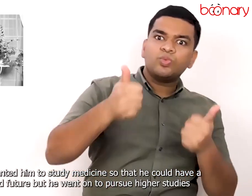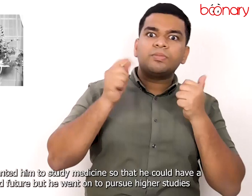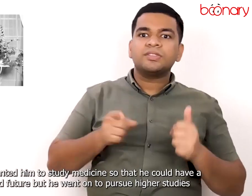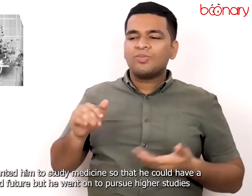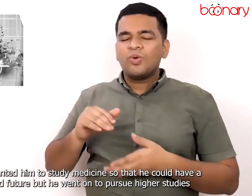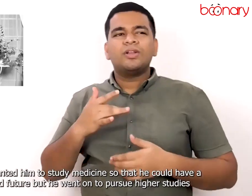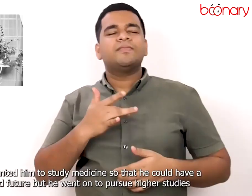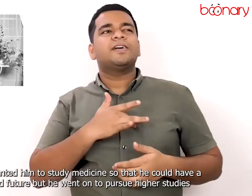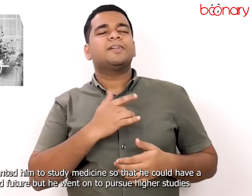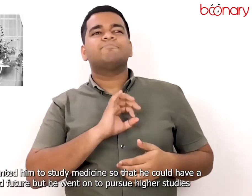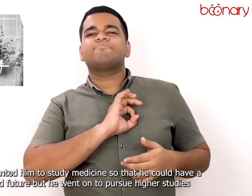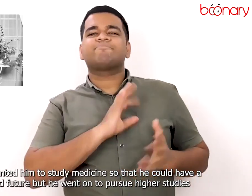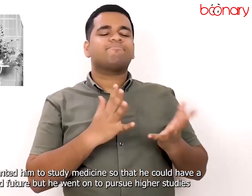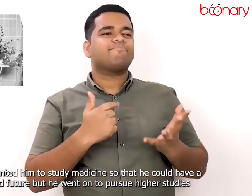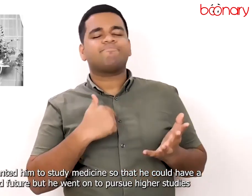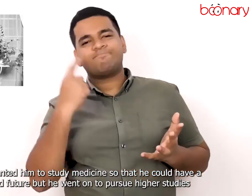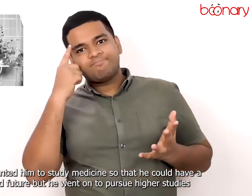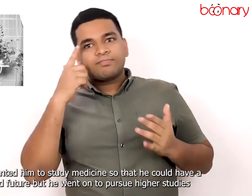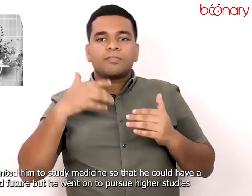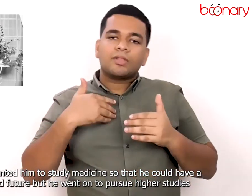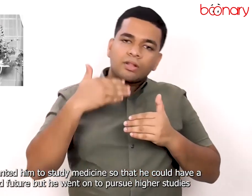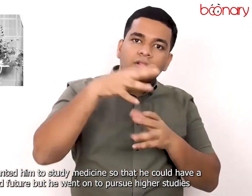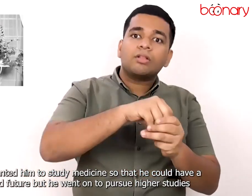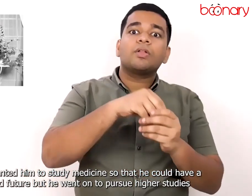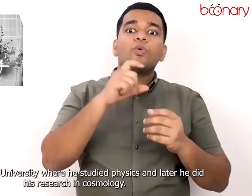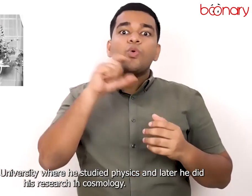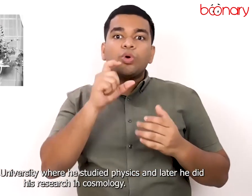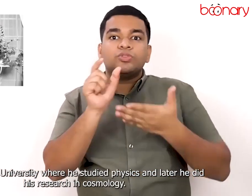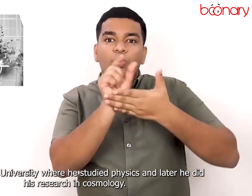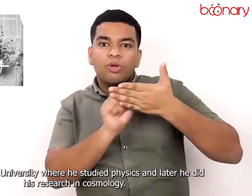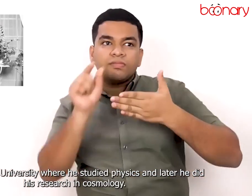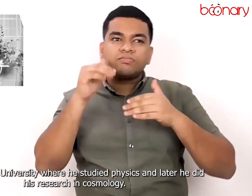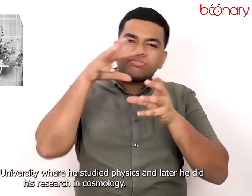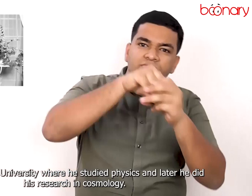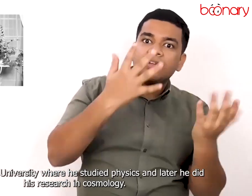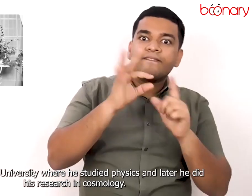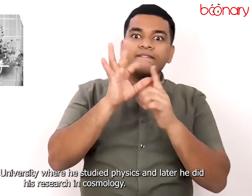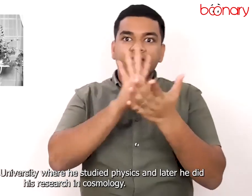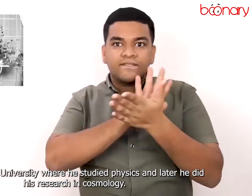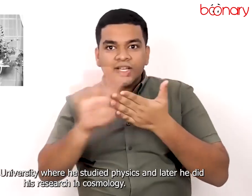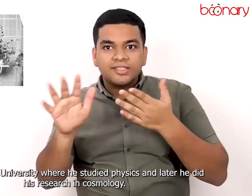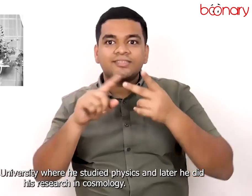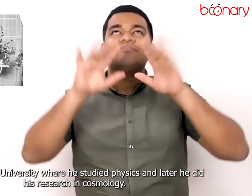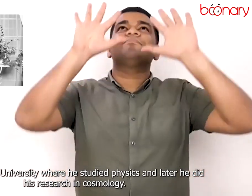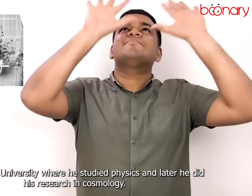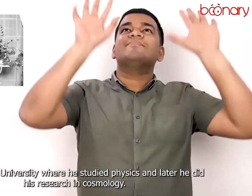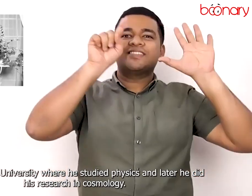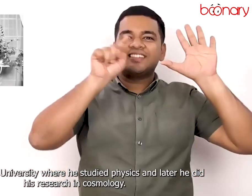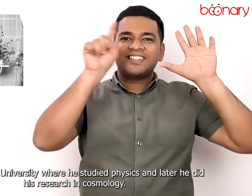But he went on to pursue higher studies and attended university where he studied physics and